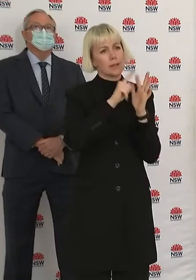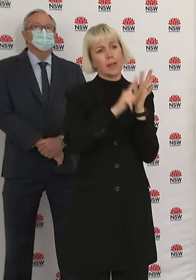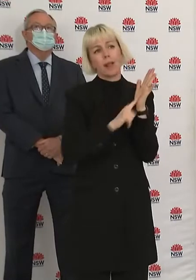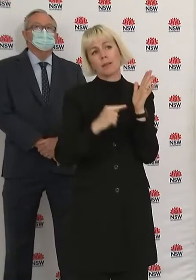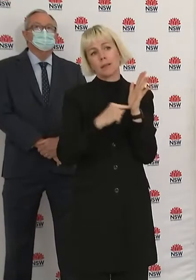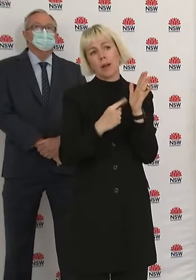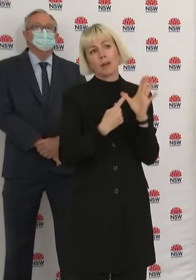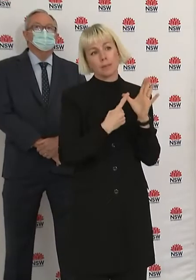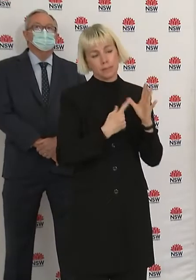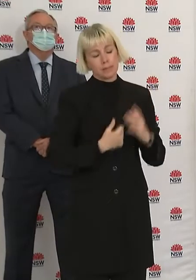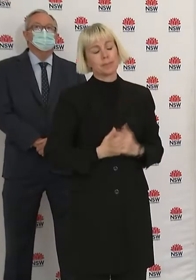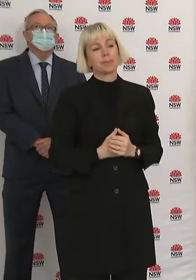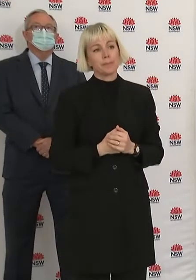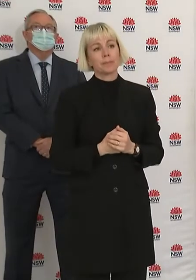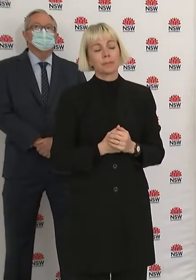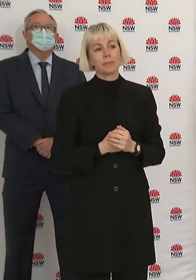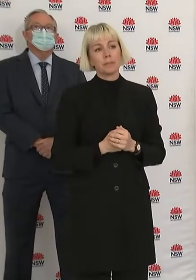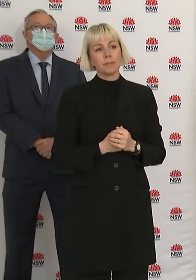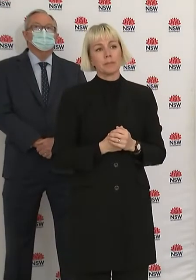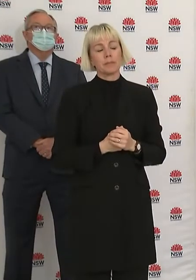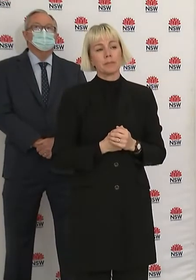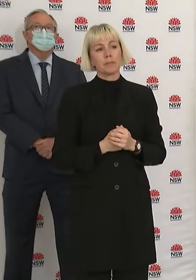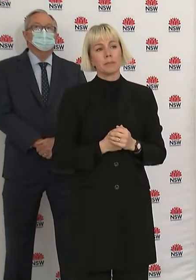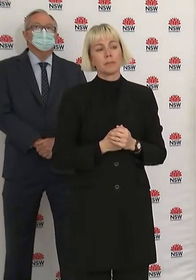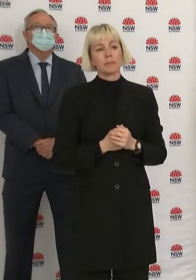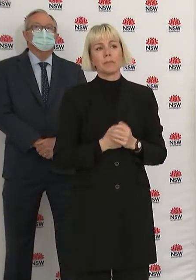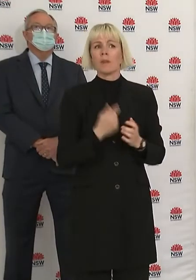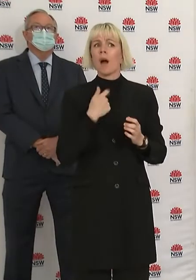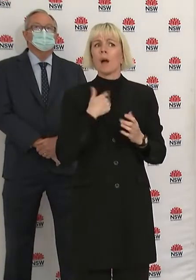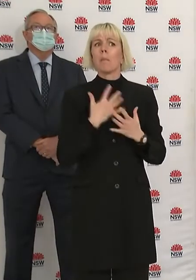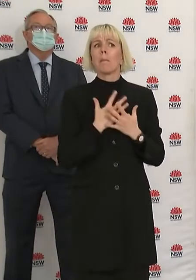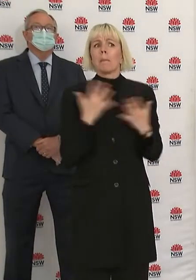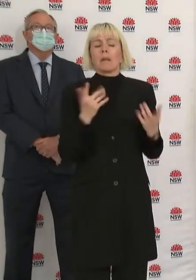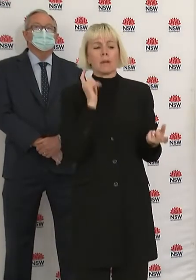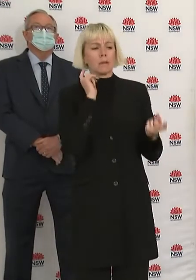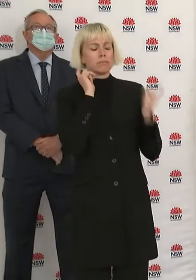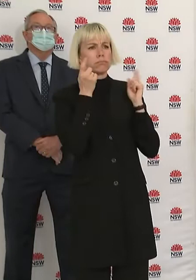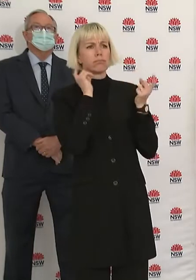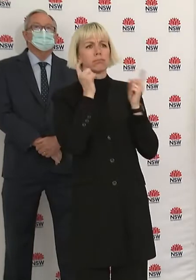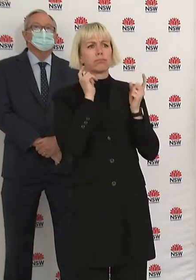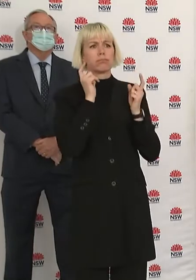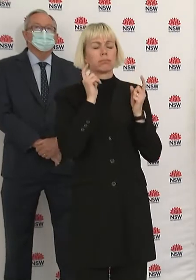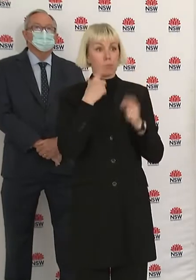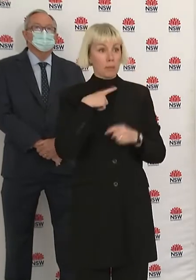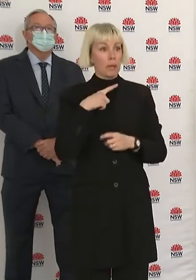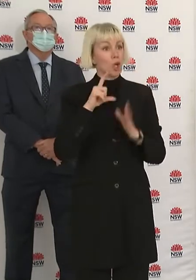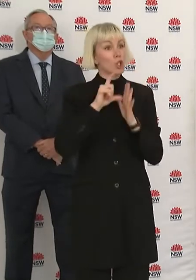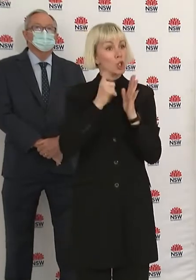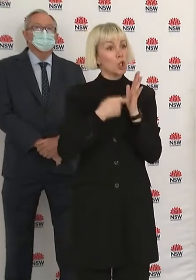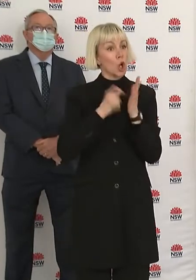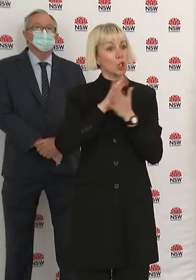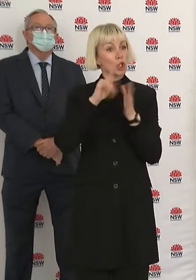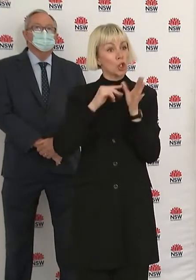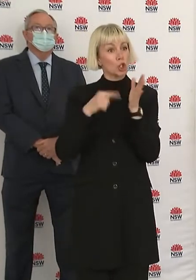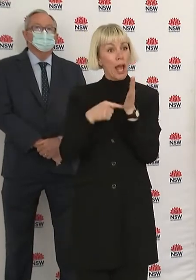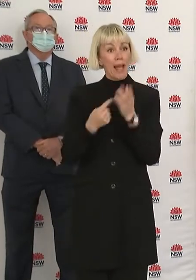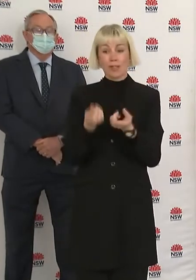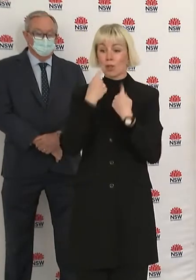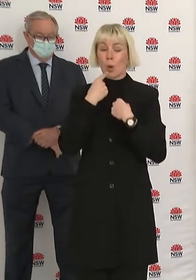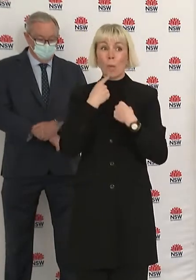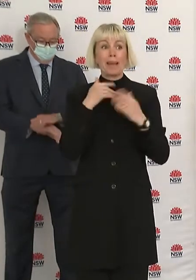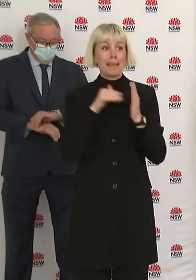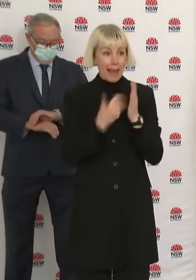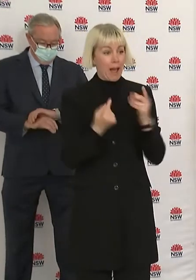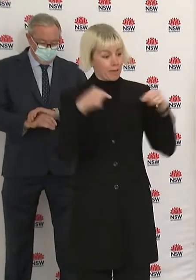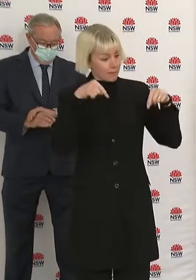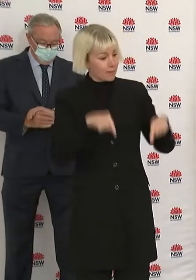highlight the concerns raised to us by the Chief Medical Officer, to say plainly and clearly to the people of New South Wales